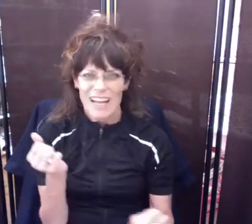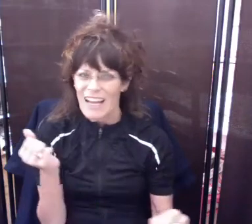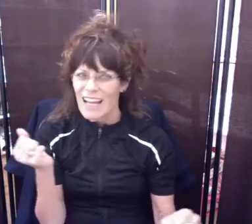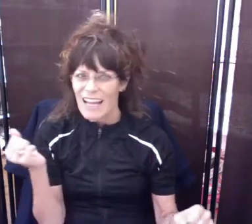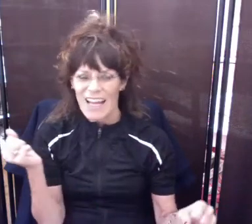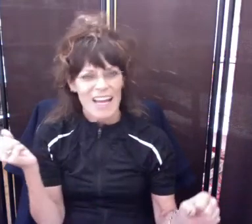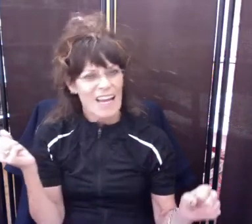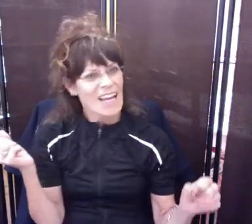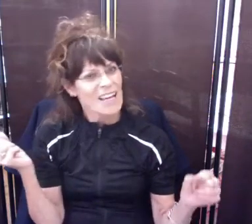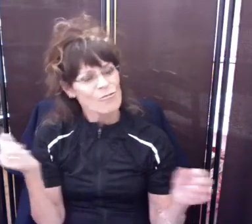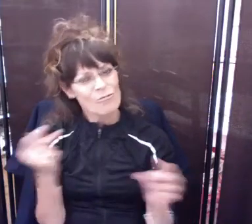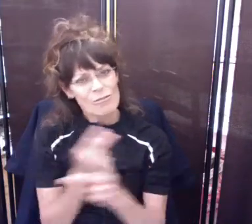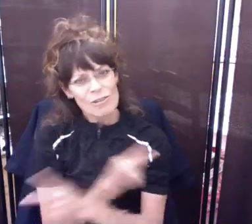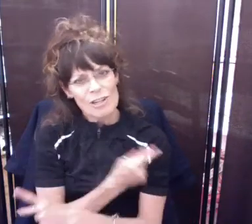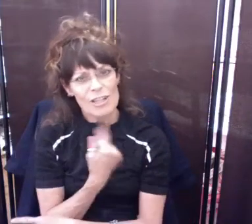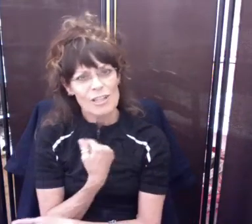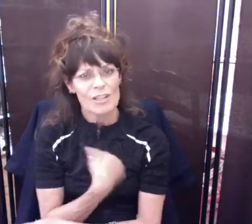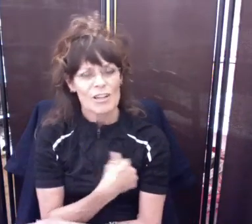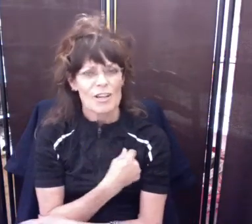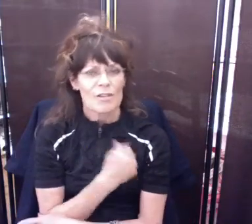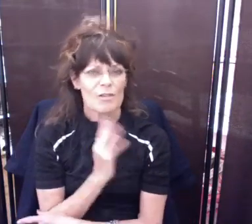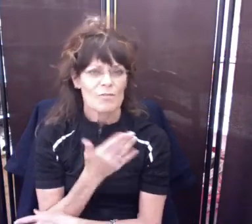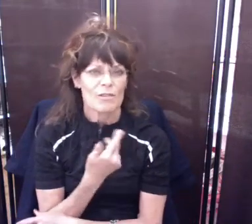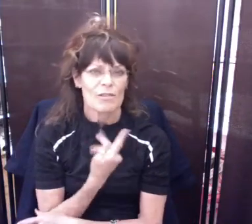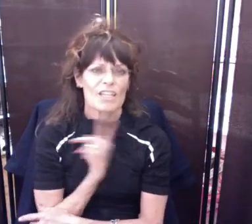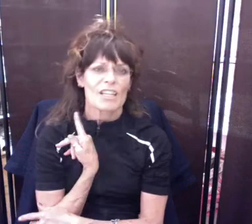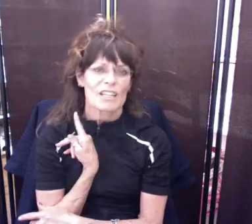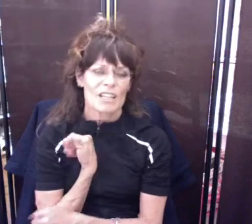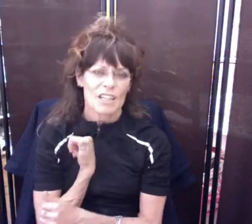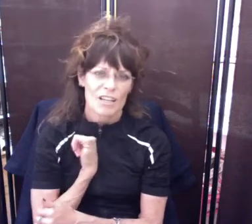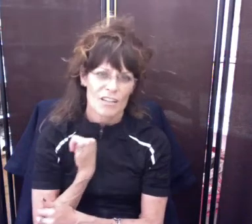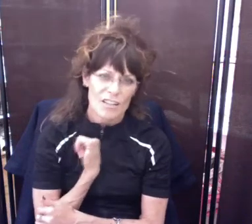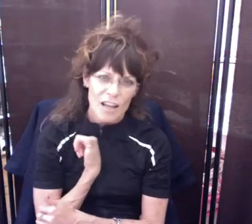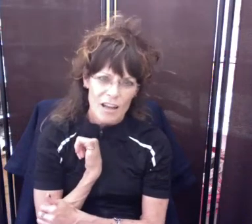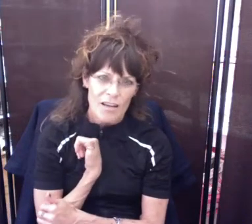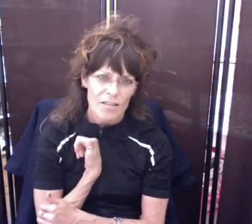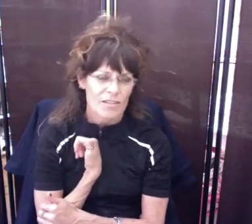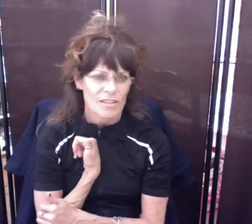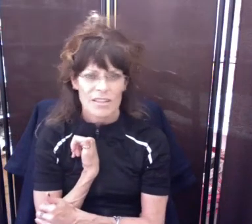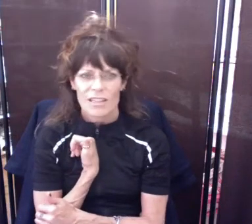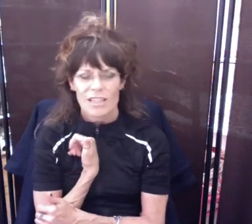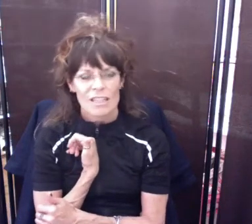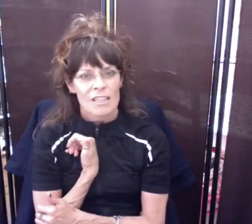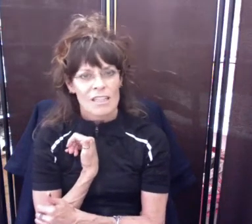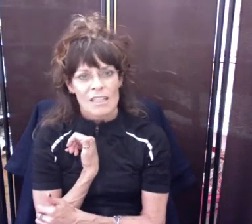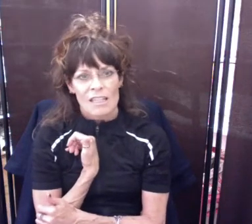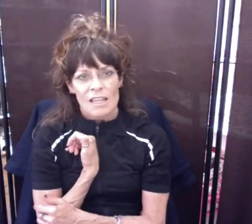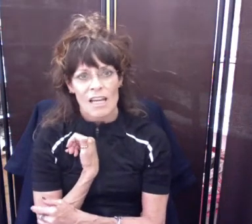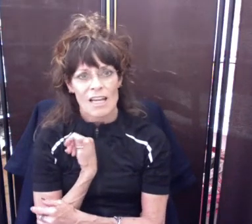to take our own life through suicide than non-alcoholics are. And I got to a point where I was feeling suicidal.